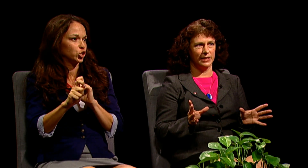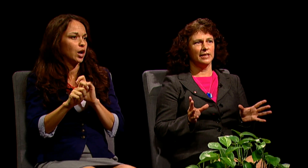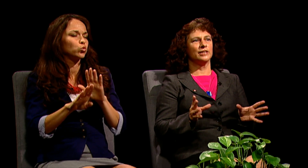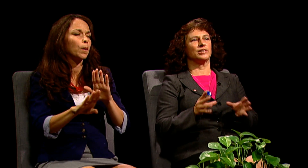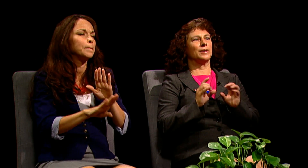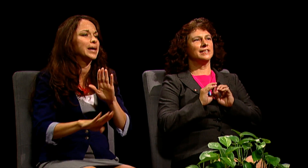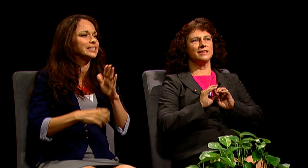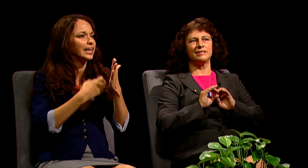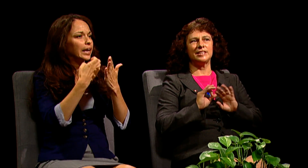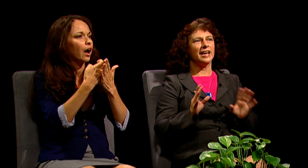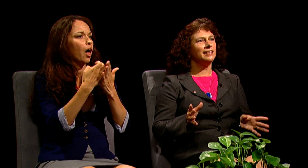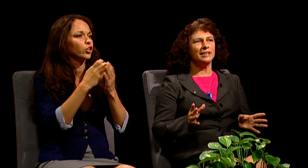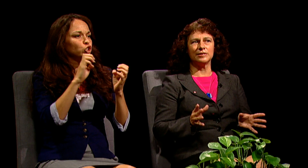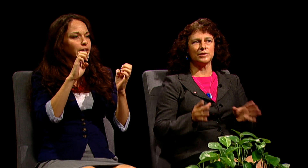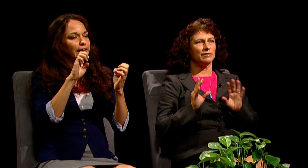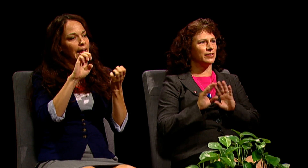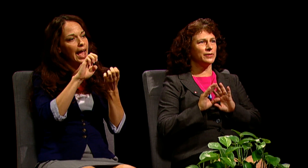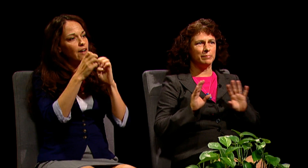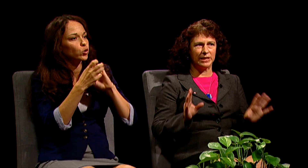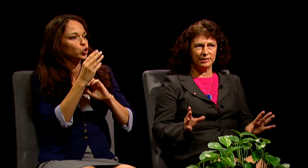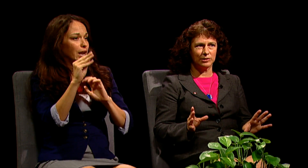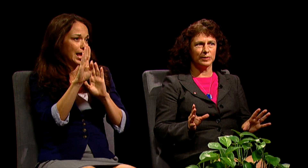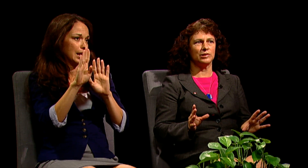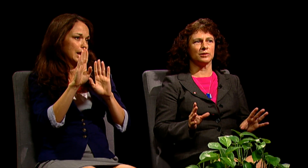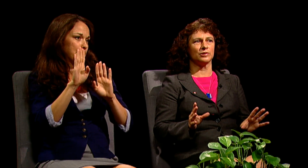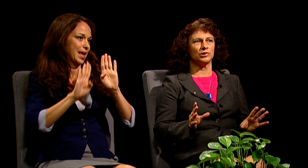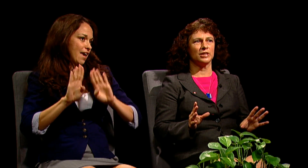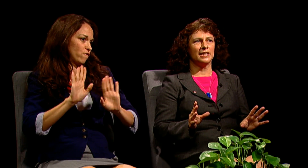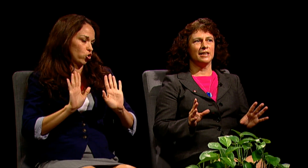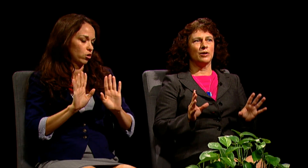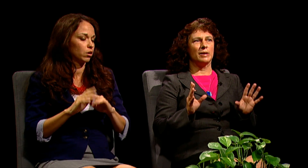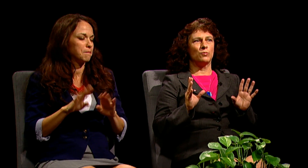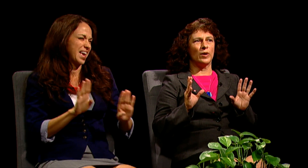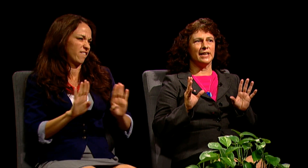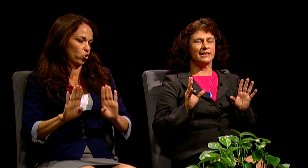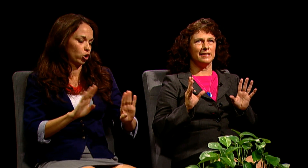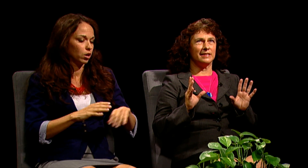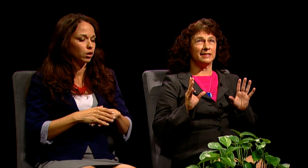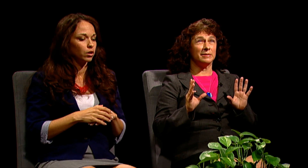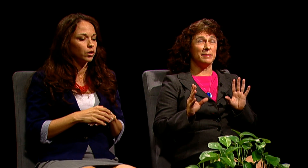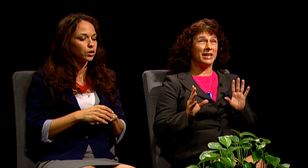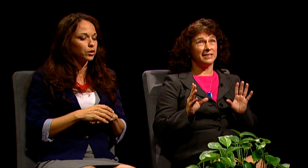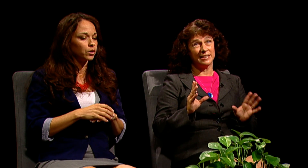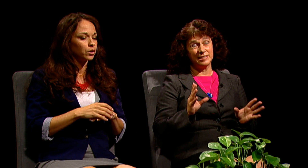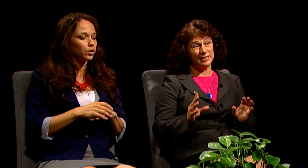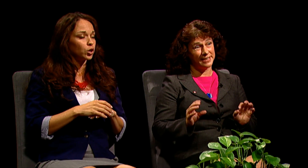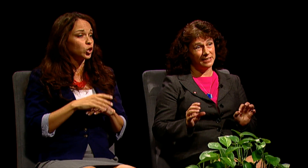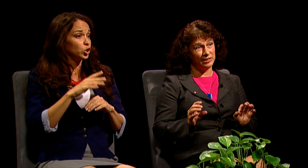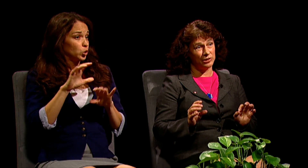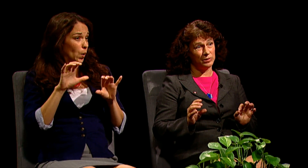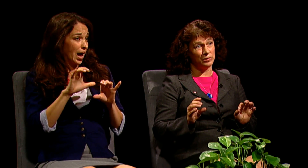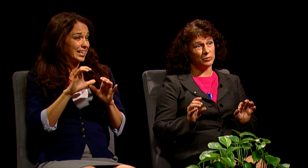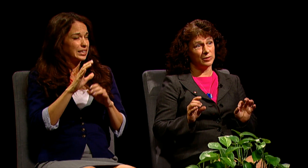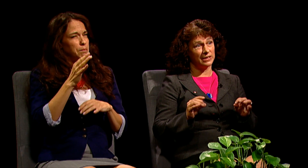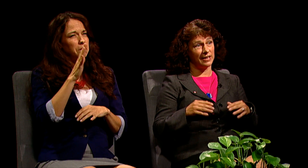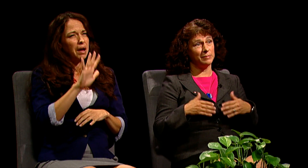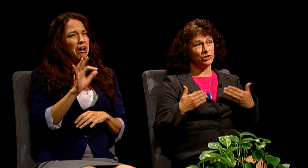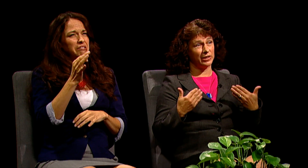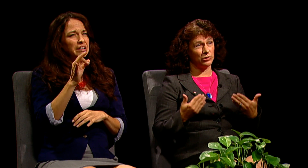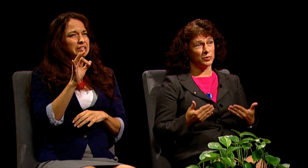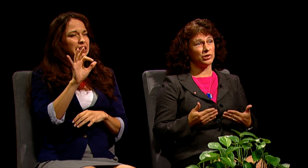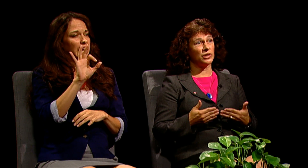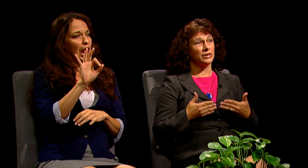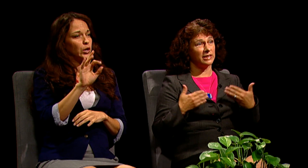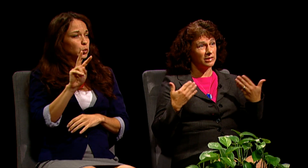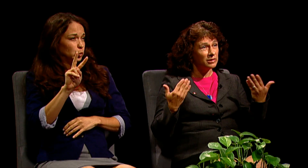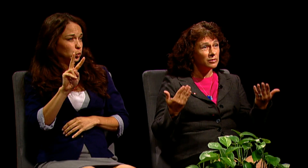behavior. So I did 10 years of very basic research when, in about 1992, climate